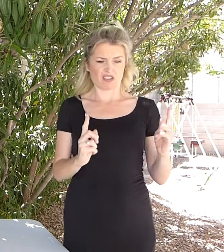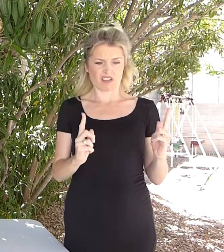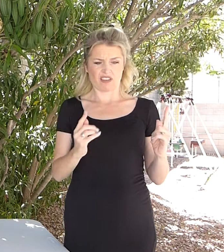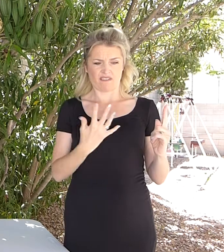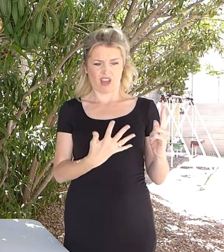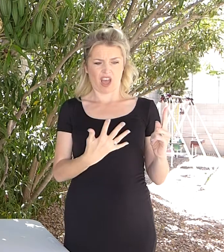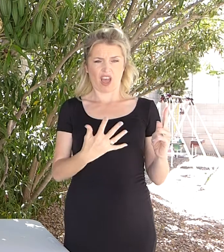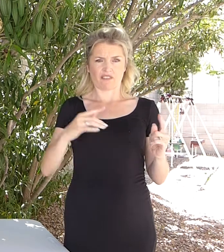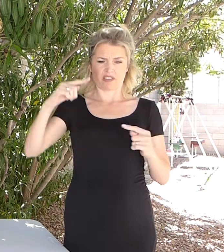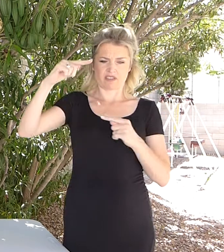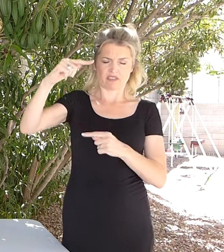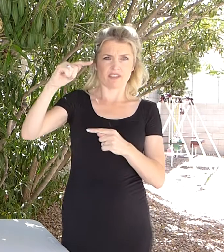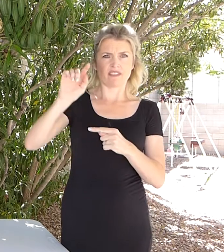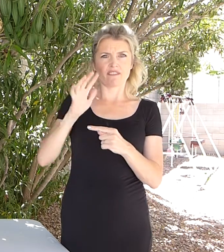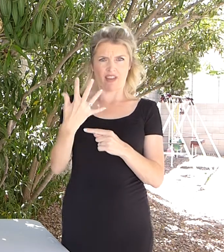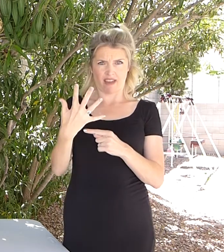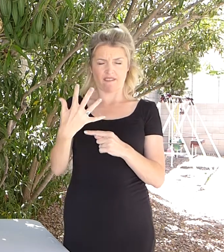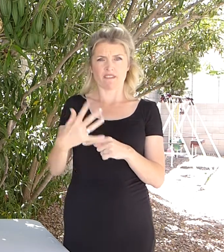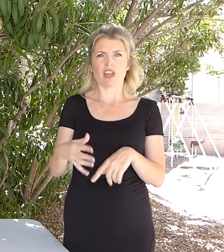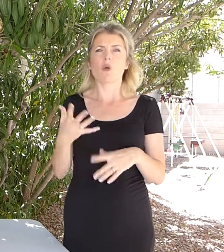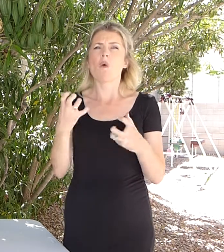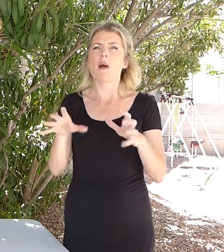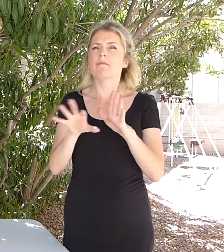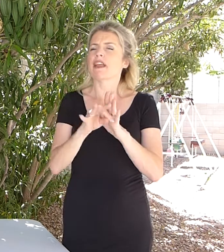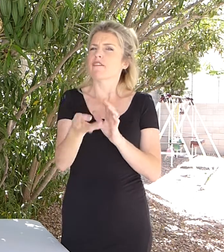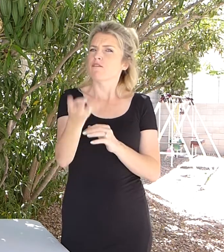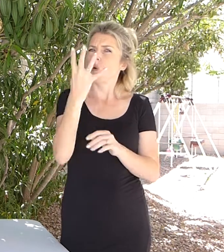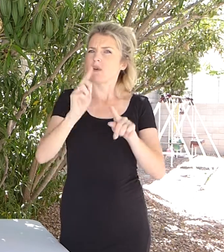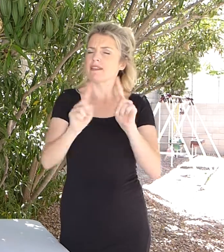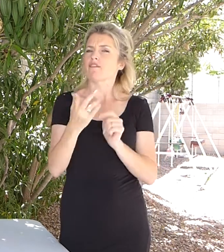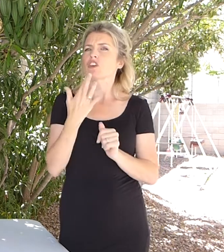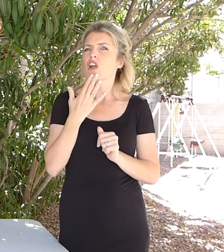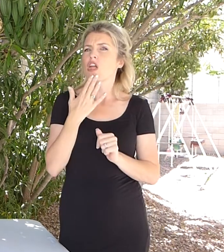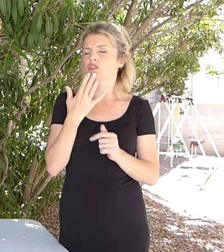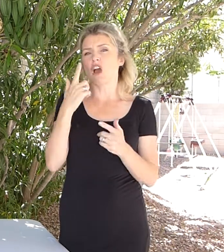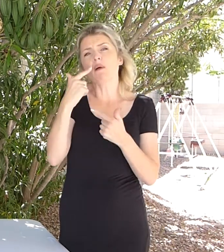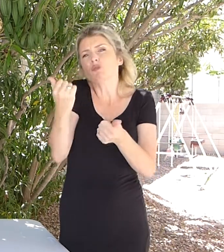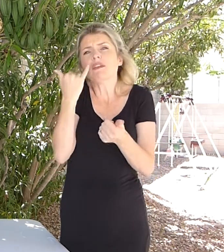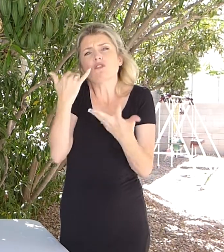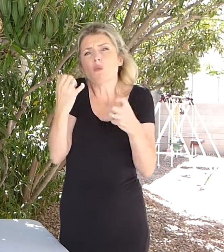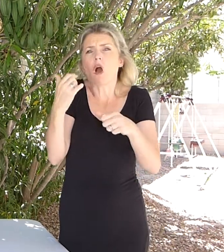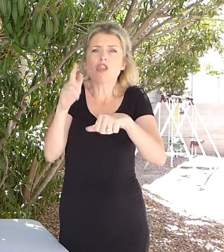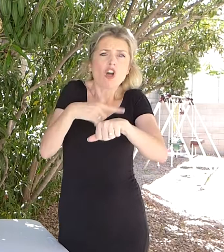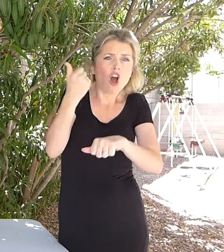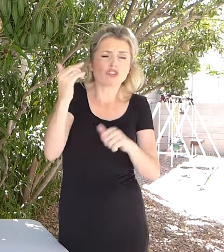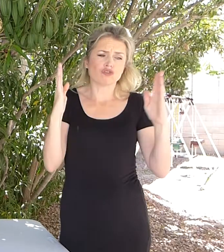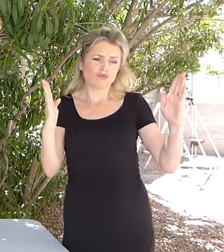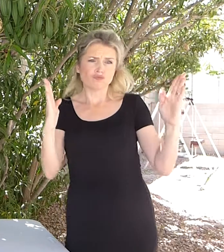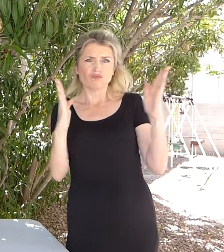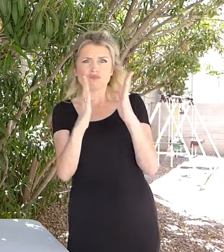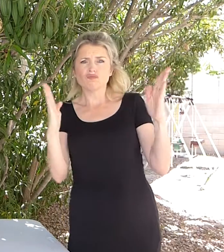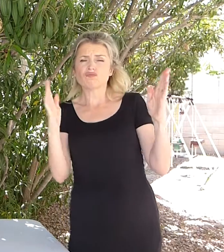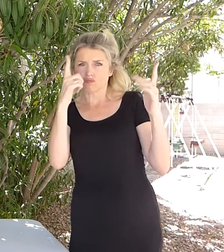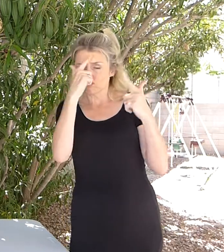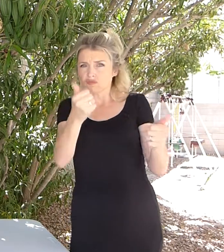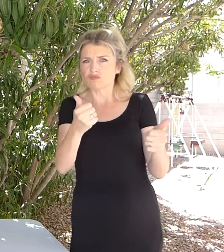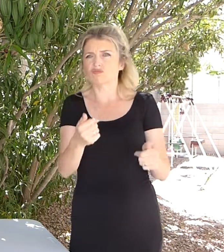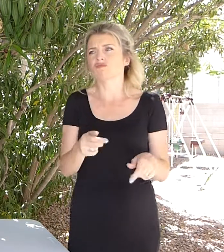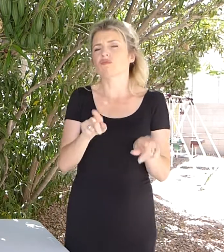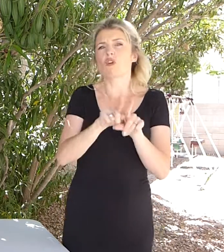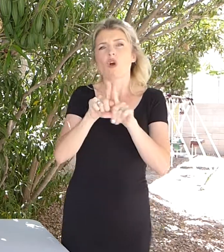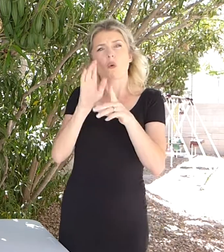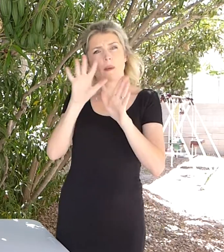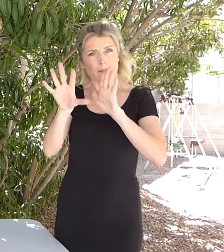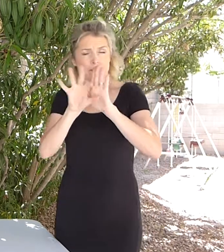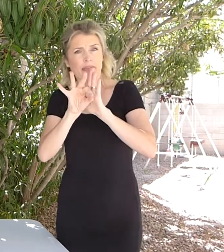it, and you want to choose 4 different colors of paper, whatever colors you want for your background paper. So that's the first thing you're